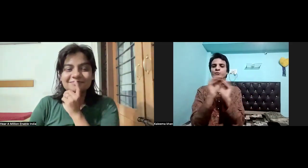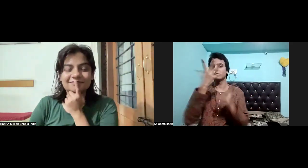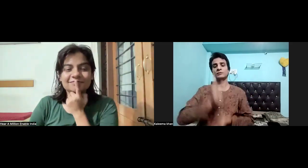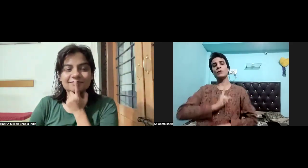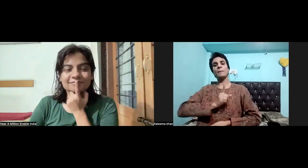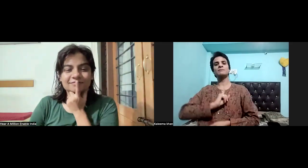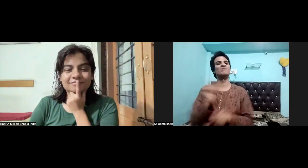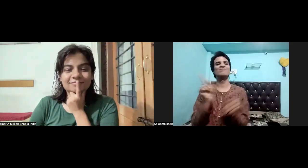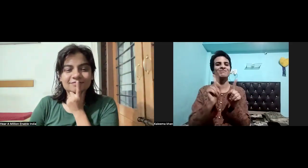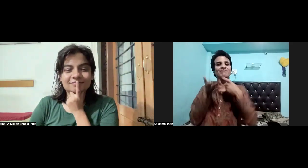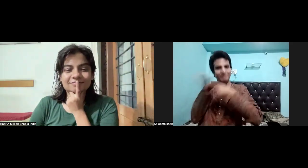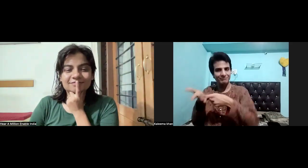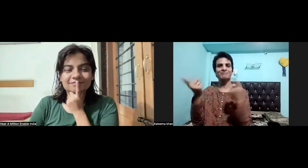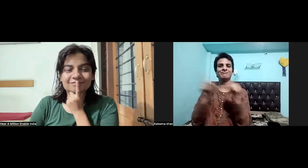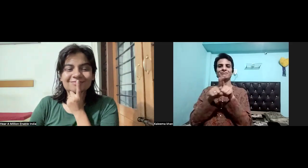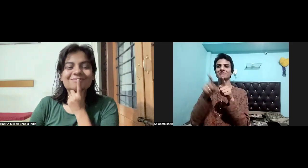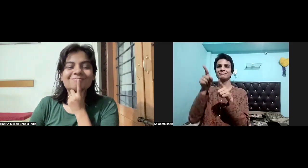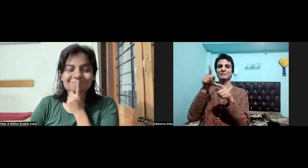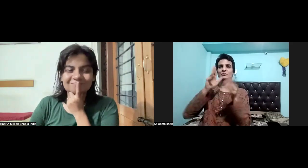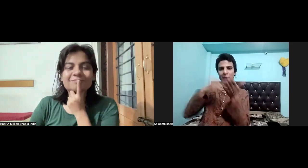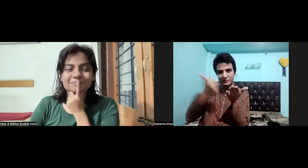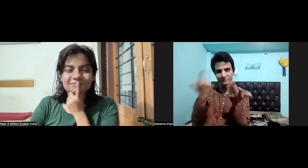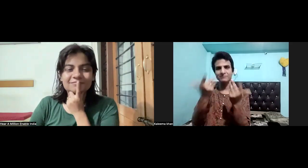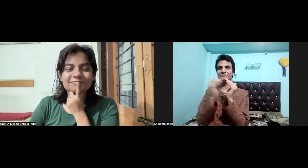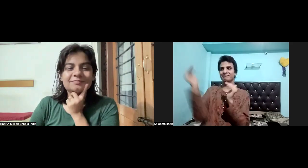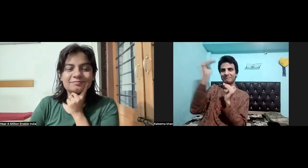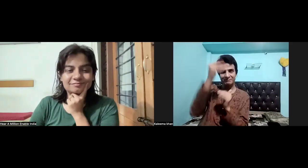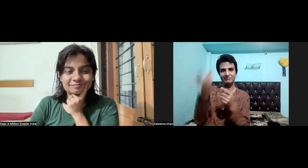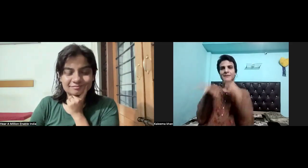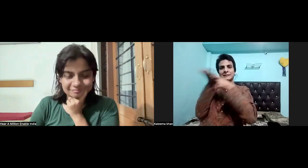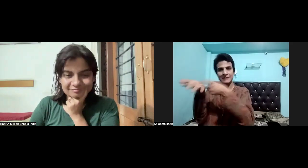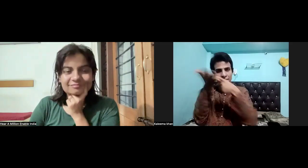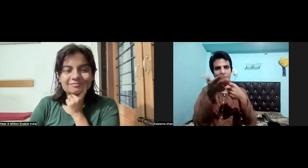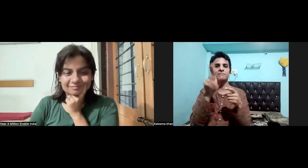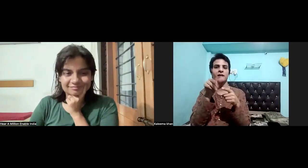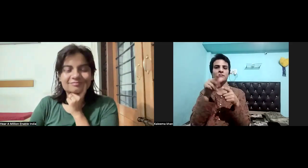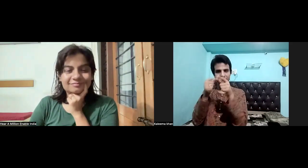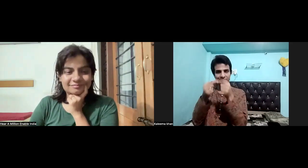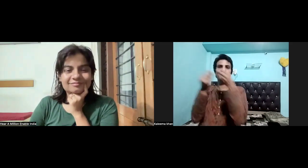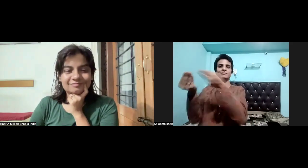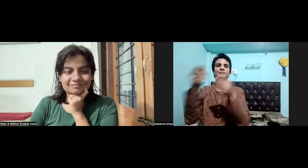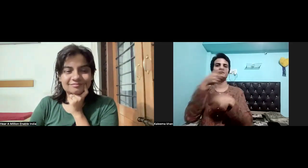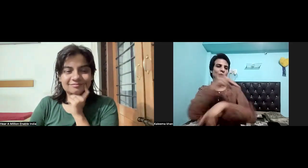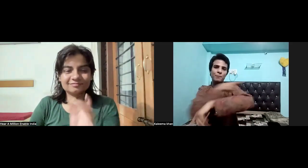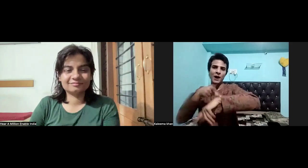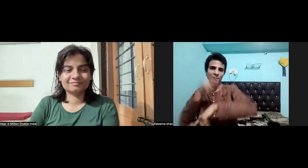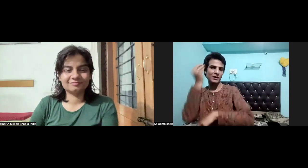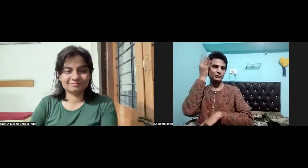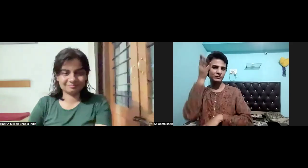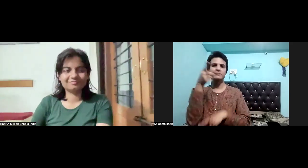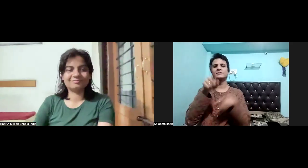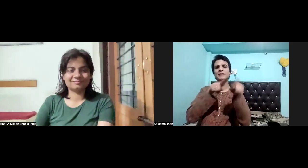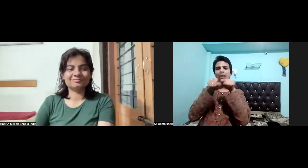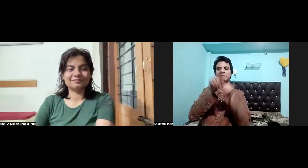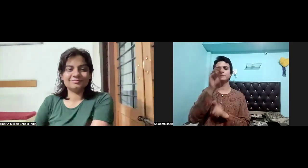but there are some deaf people who are being reluctant to understand, or let's say it's the rules at the organization, but they